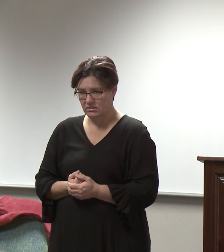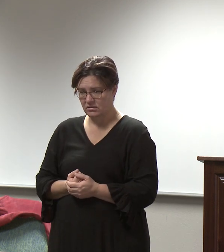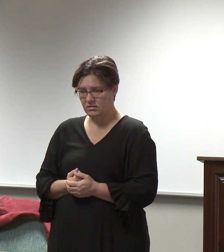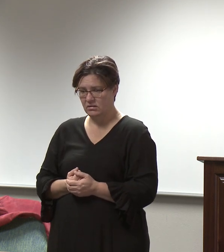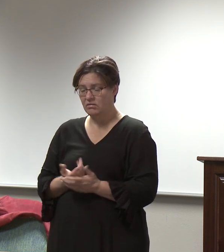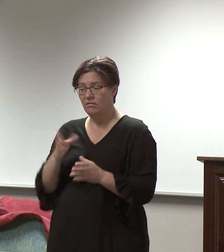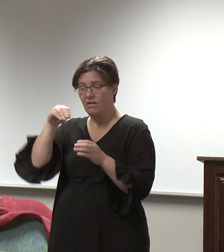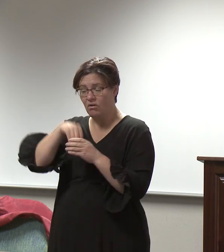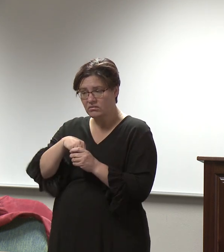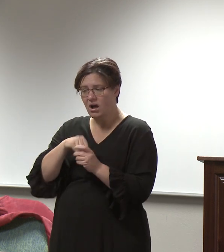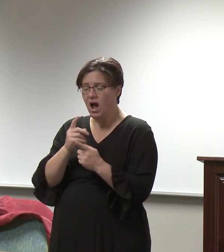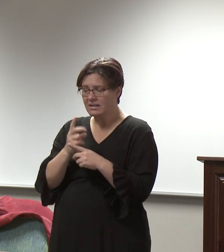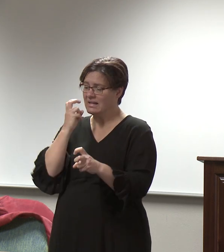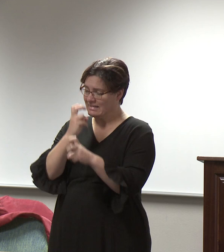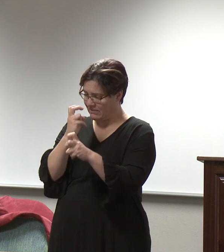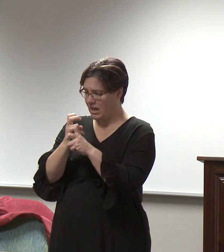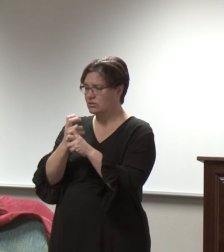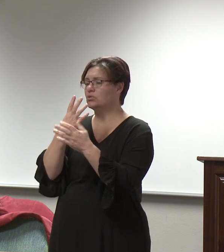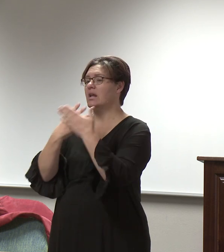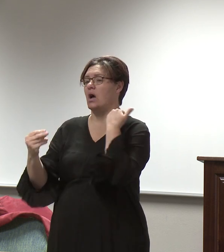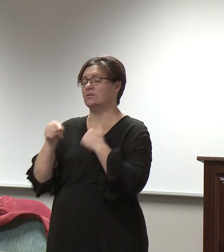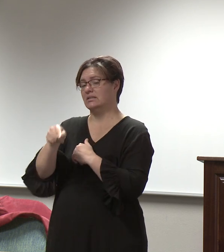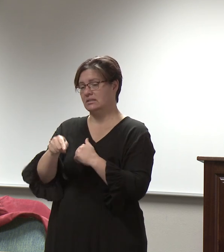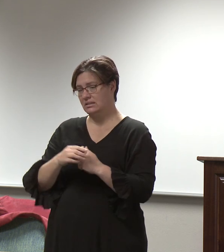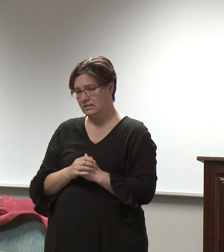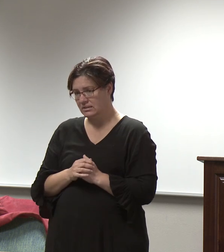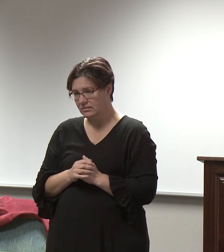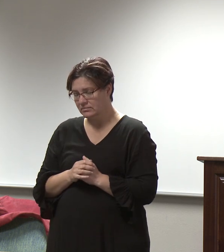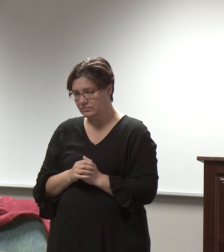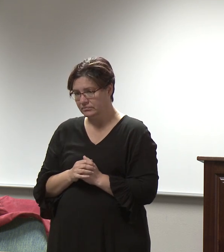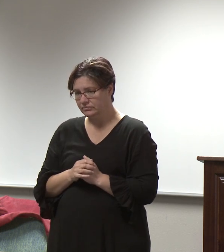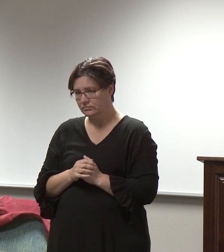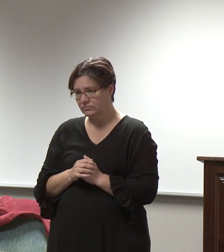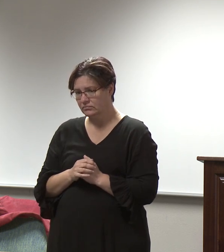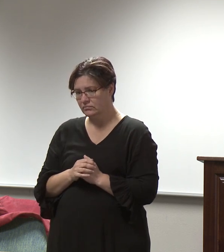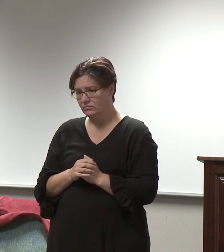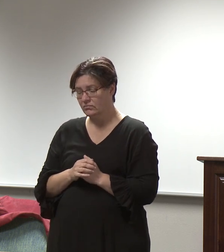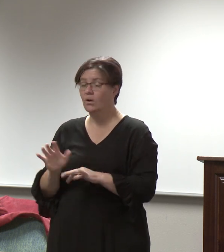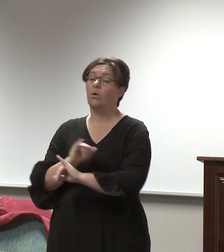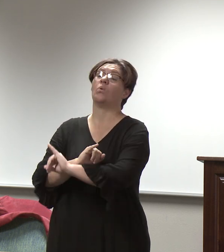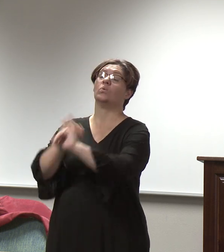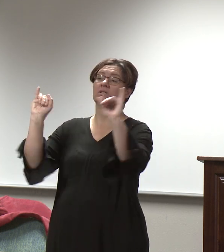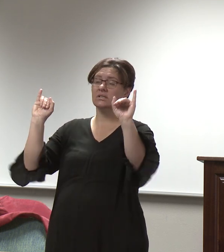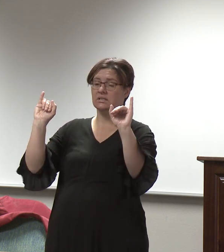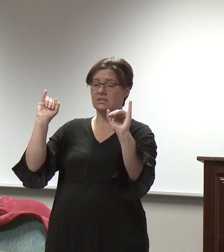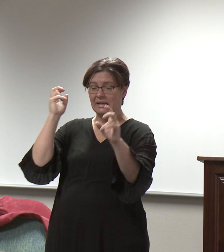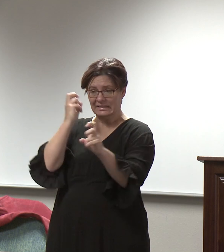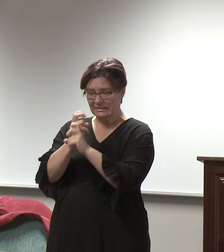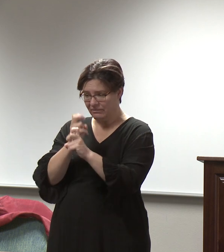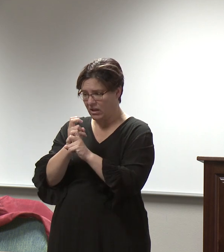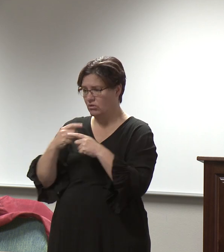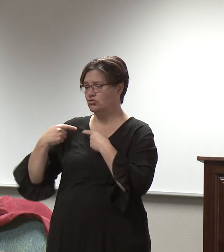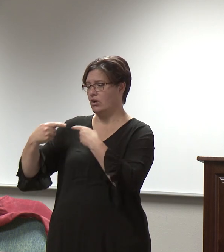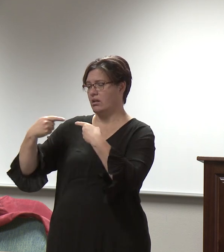it will be very difficult to get out of the situation. What is an additional difficulty of our